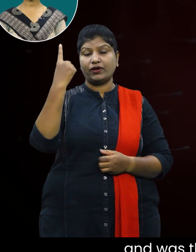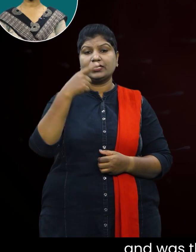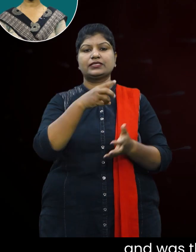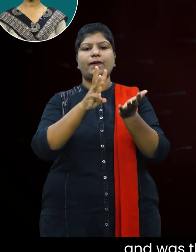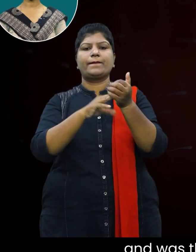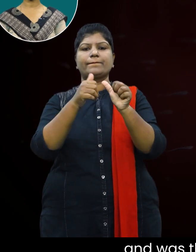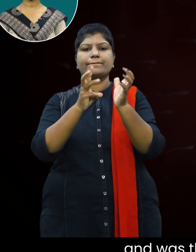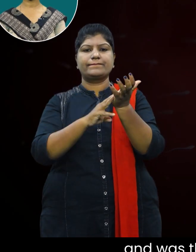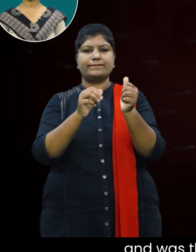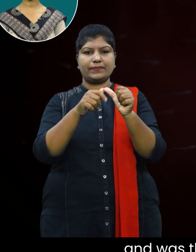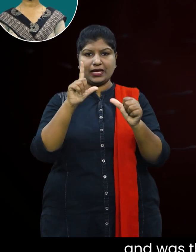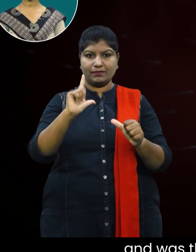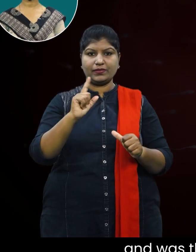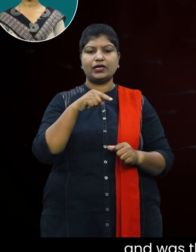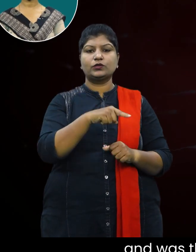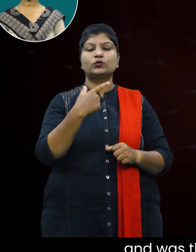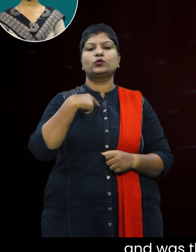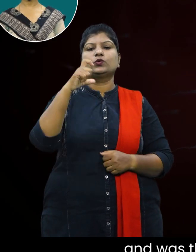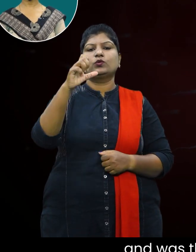mammal to be cloned.